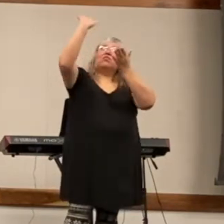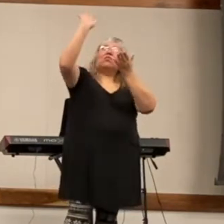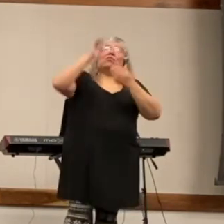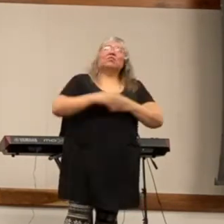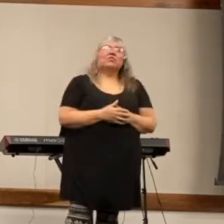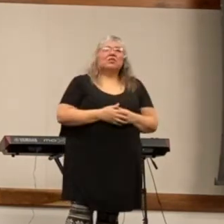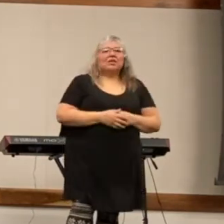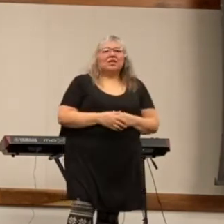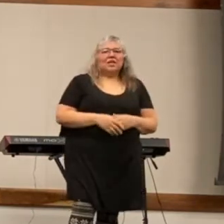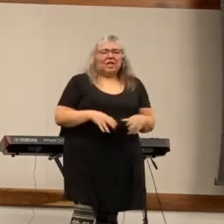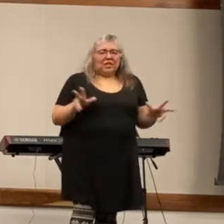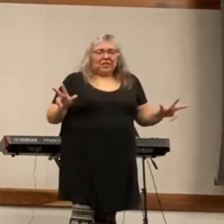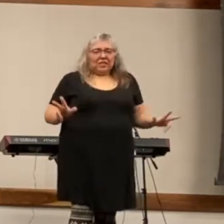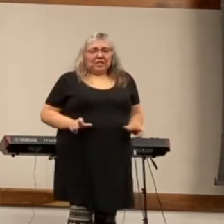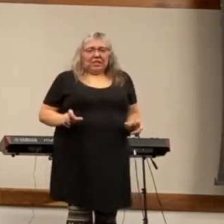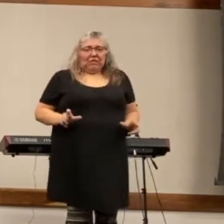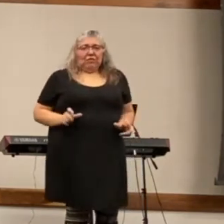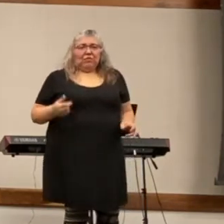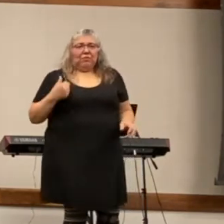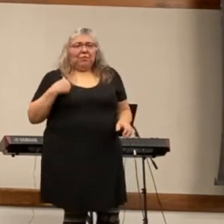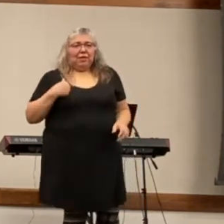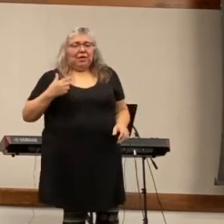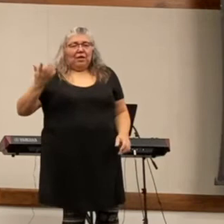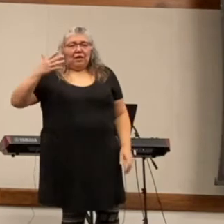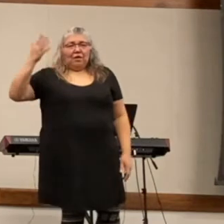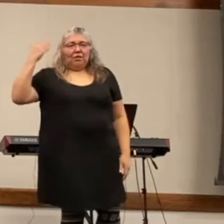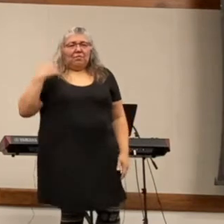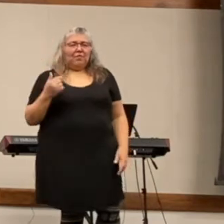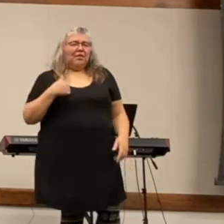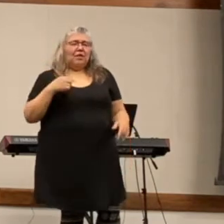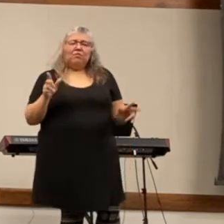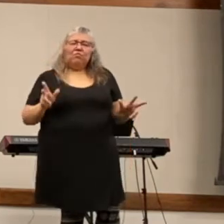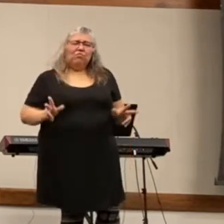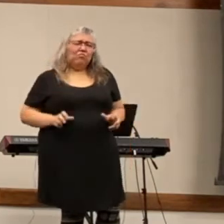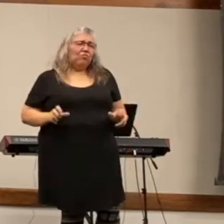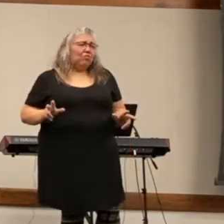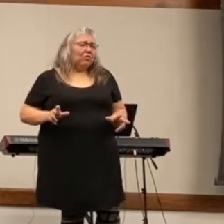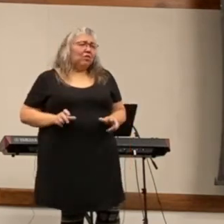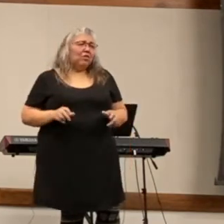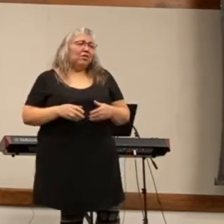How selfish of me back in the day. How selfish of me.